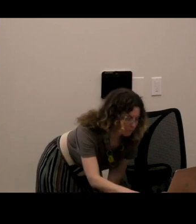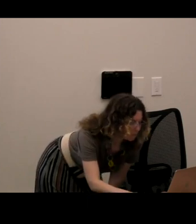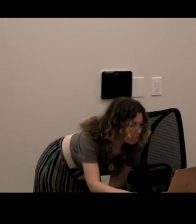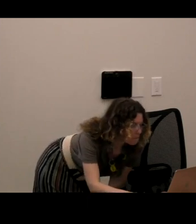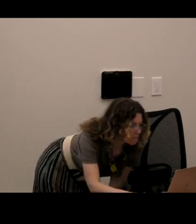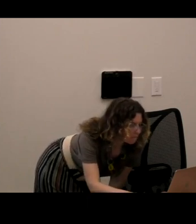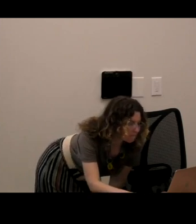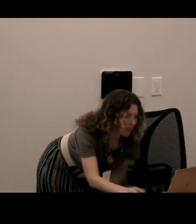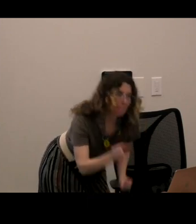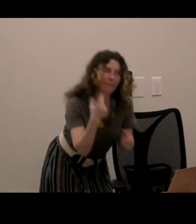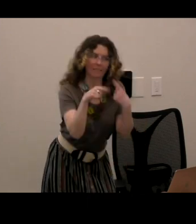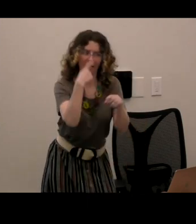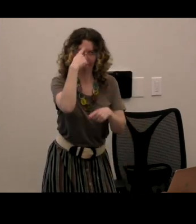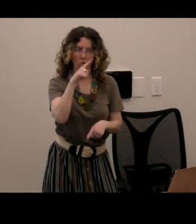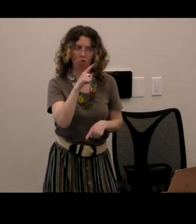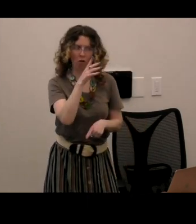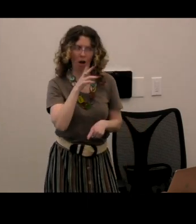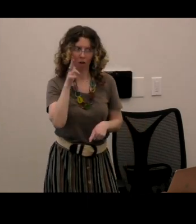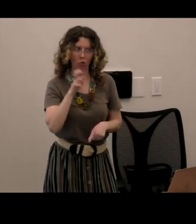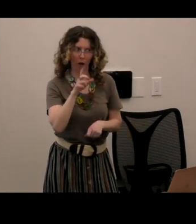I'm sorry, I'm gonna have to skip this one.